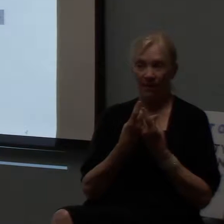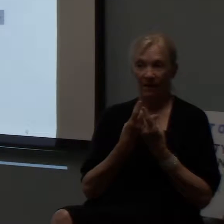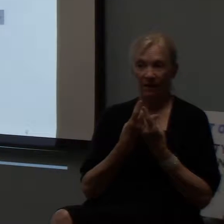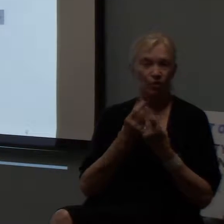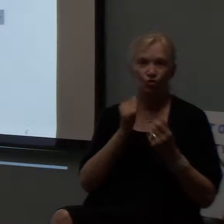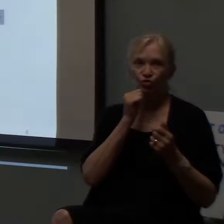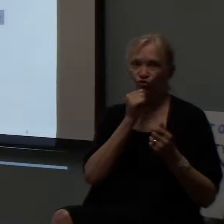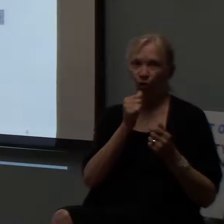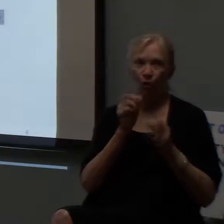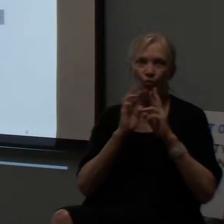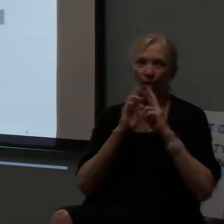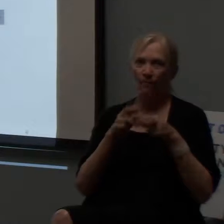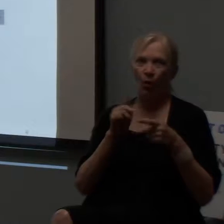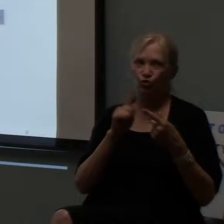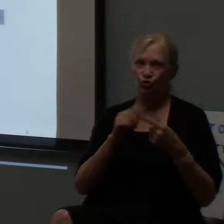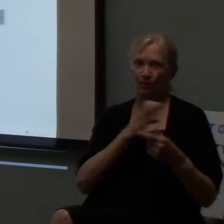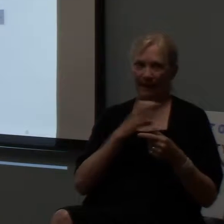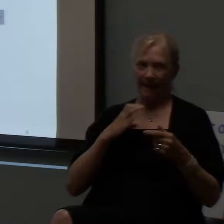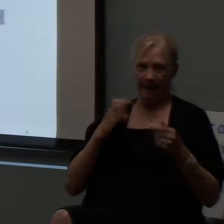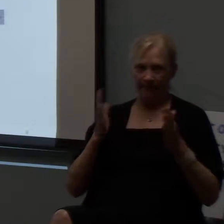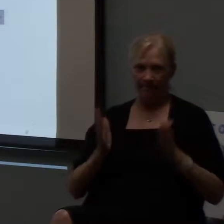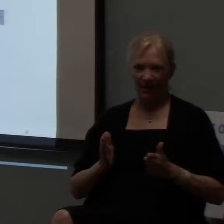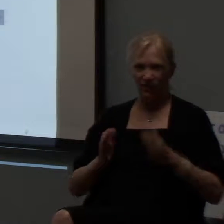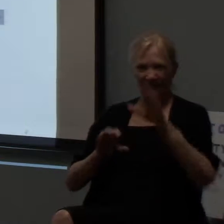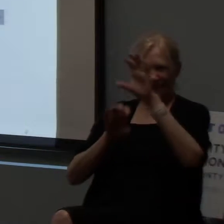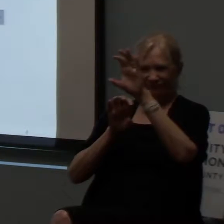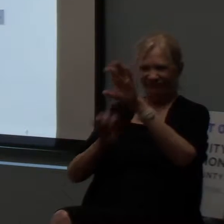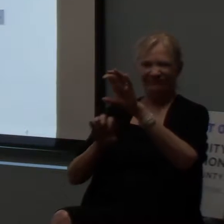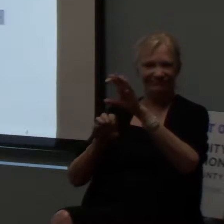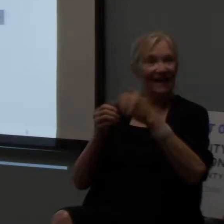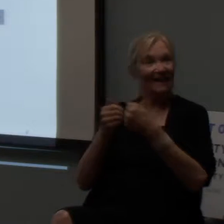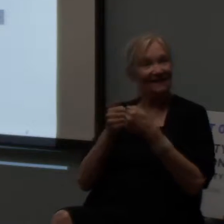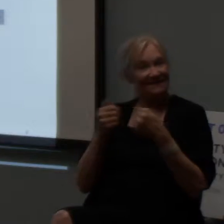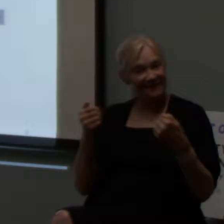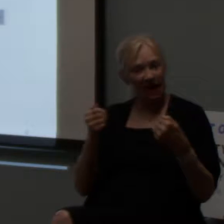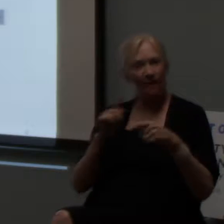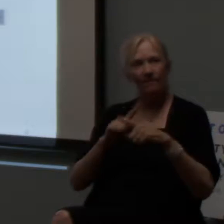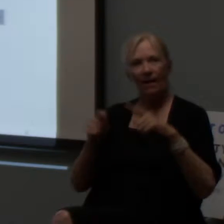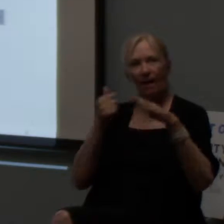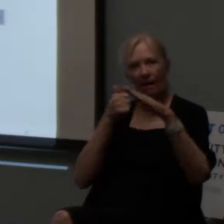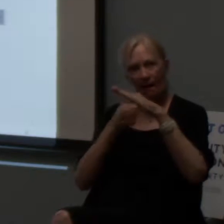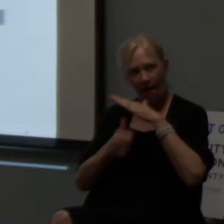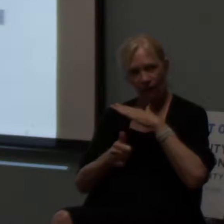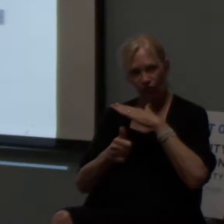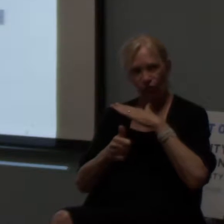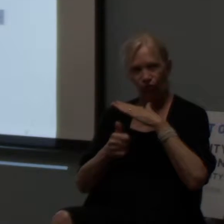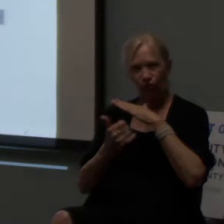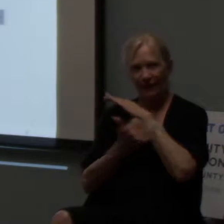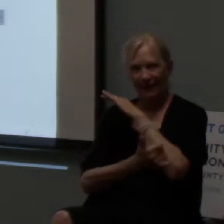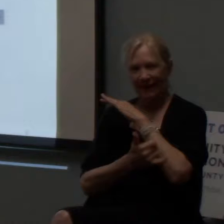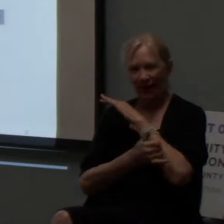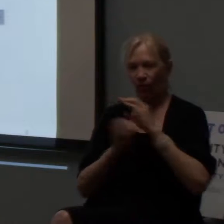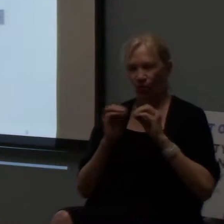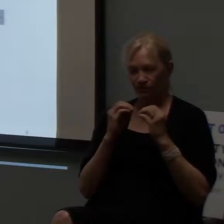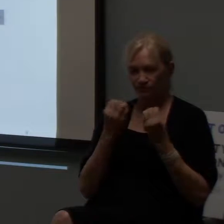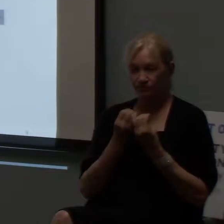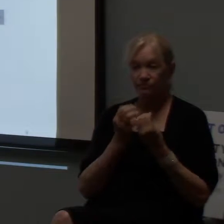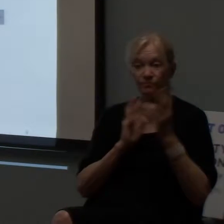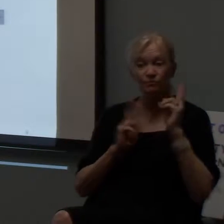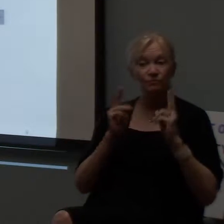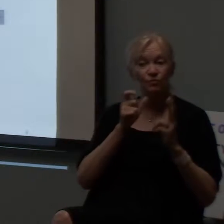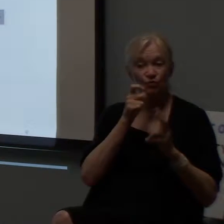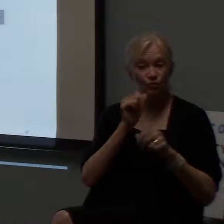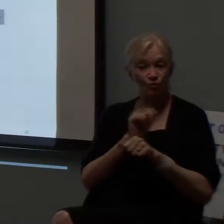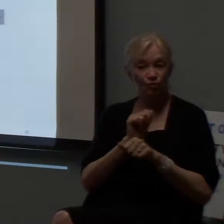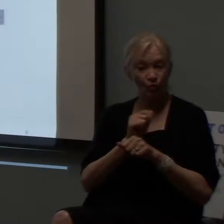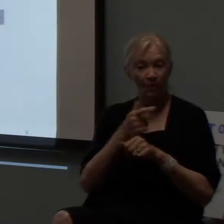don't report directly to the commissioners. They are sort of a separate entity, but they are part of the county organization. Folks who work for our public health department